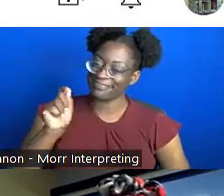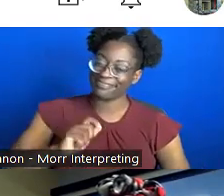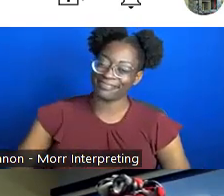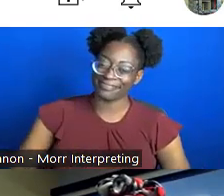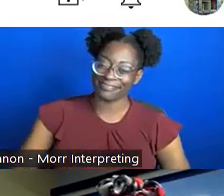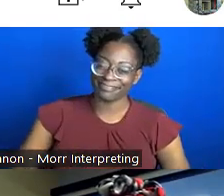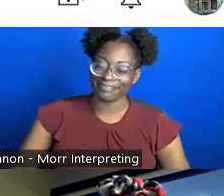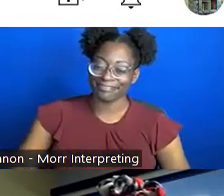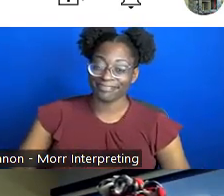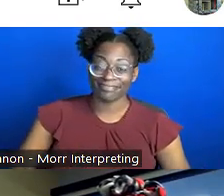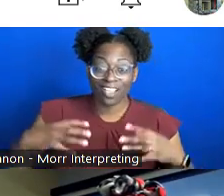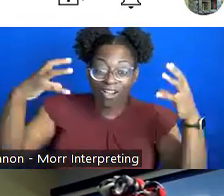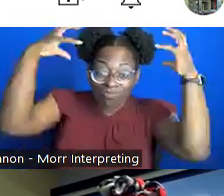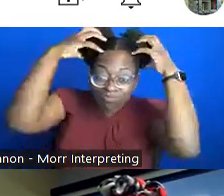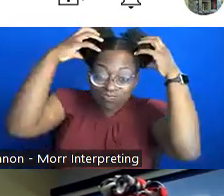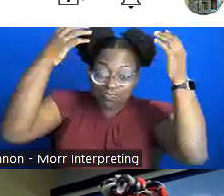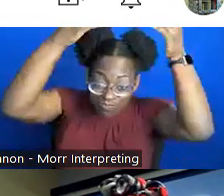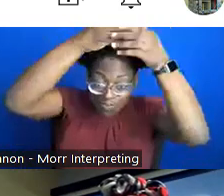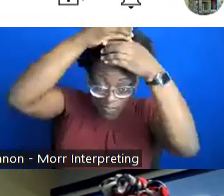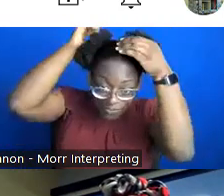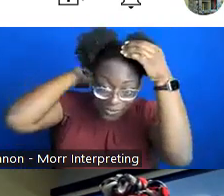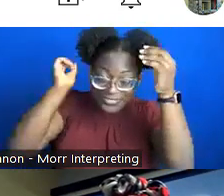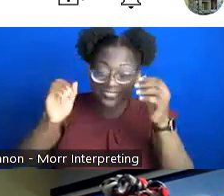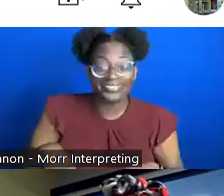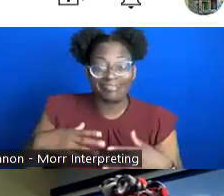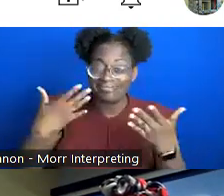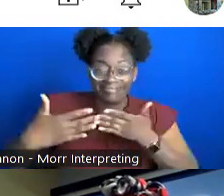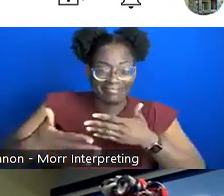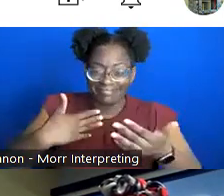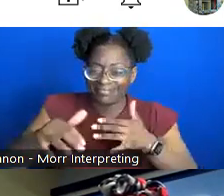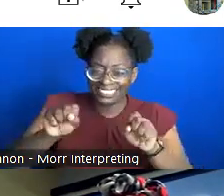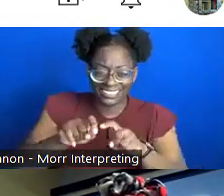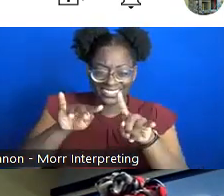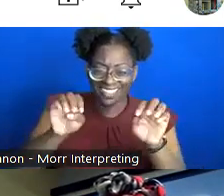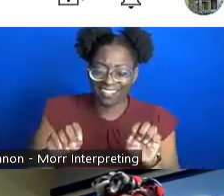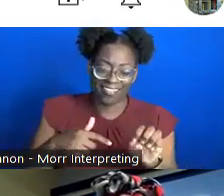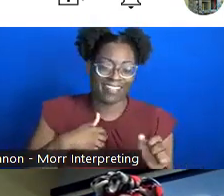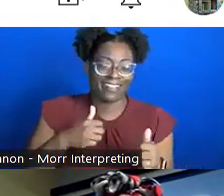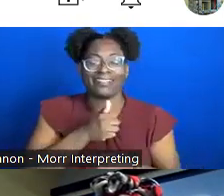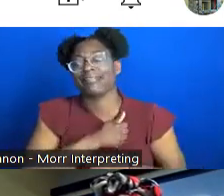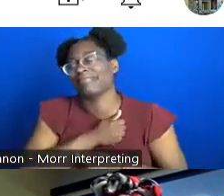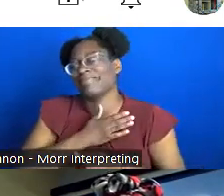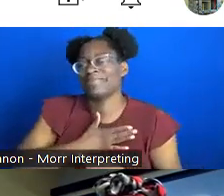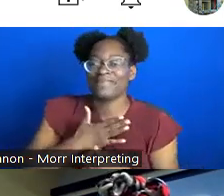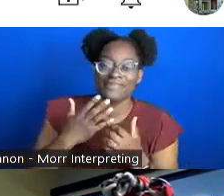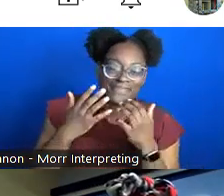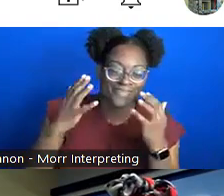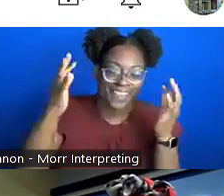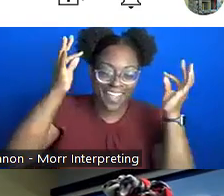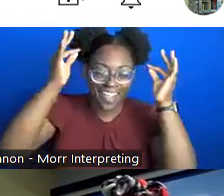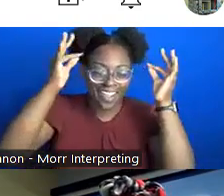Puffs, ponytails, plaits, in wraps, scarves, hats. I love my hair.